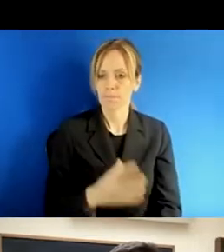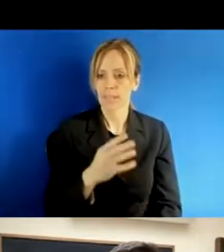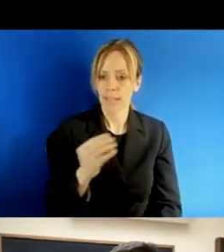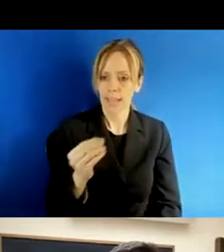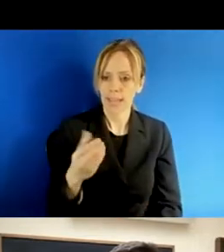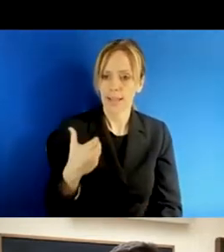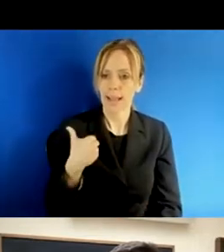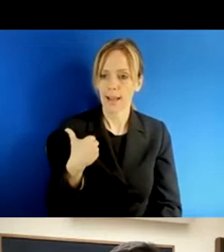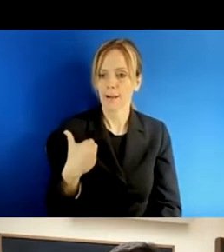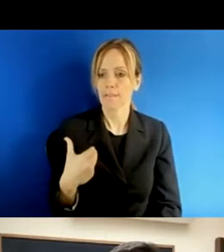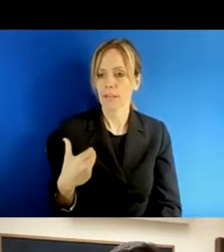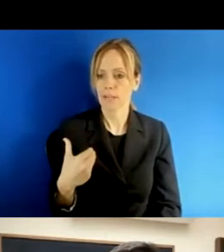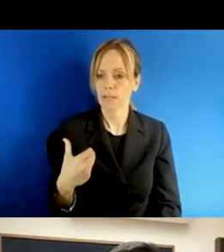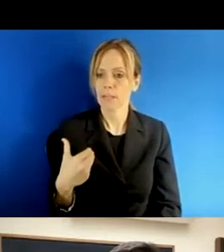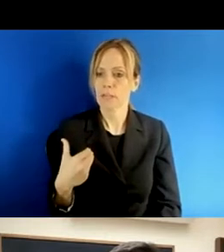has